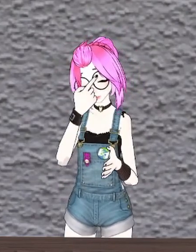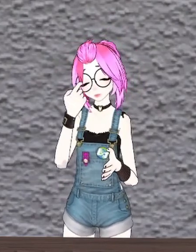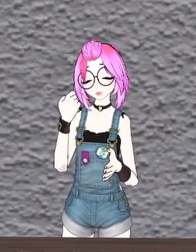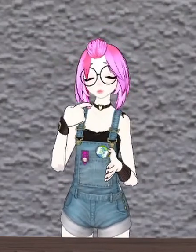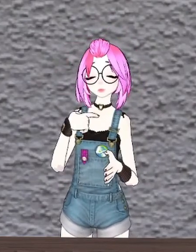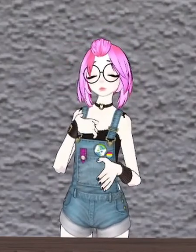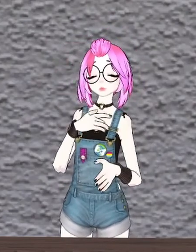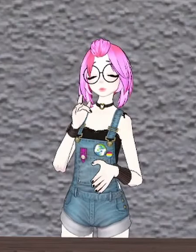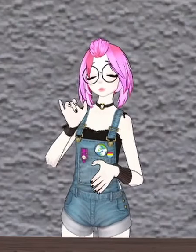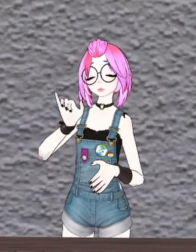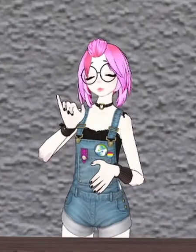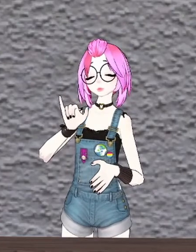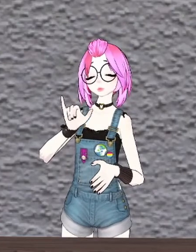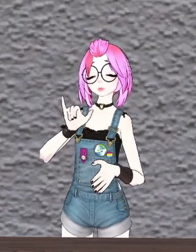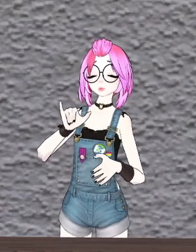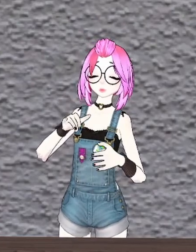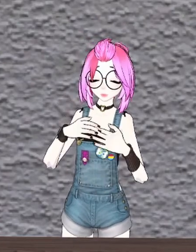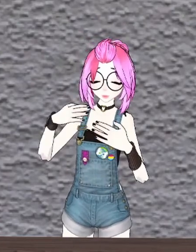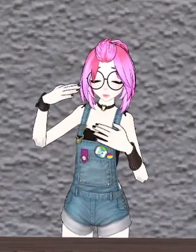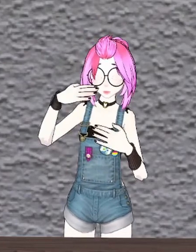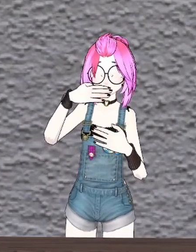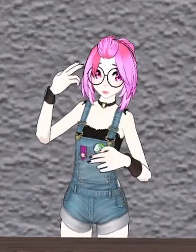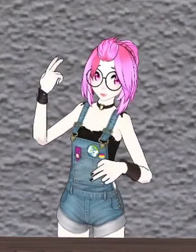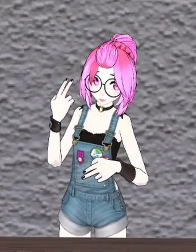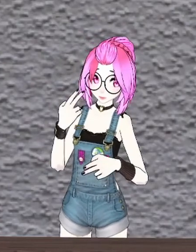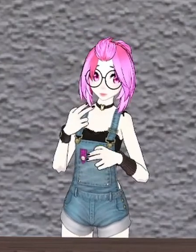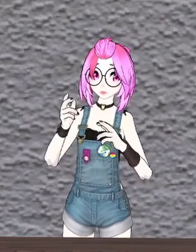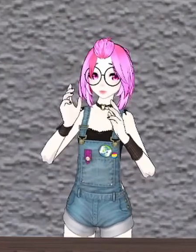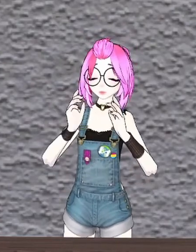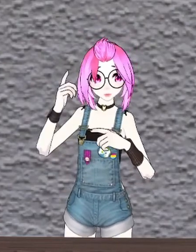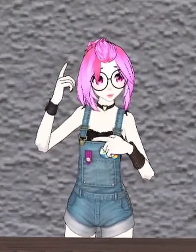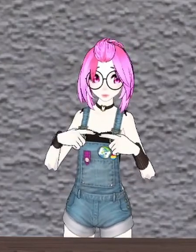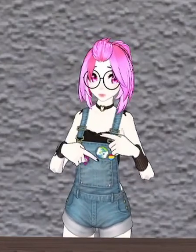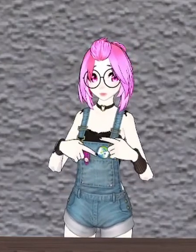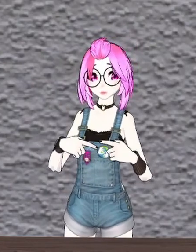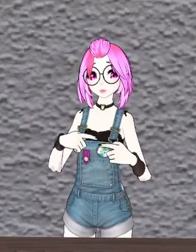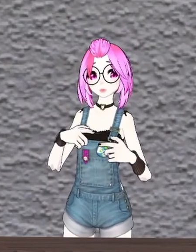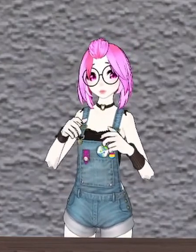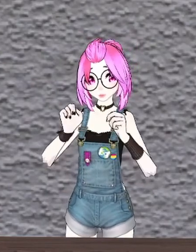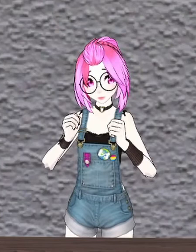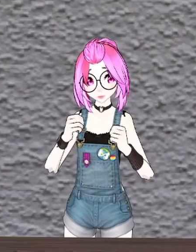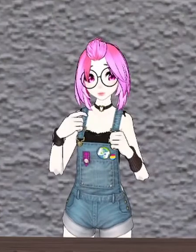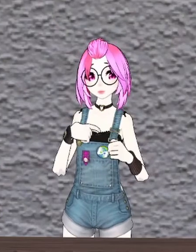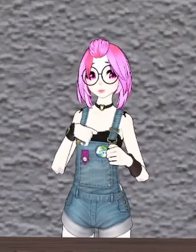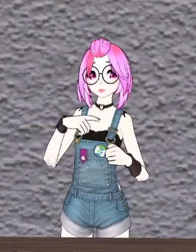it's too hard to communicate. And so like I was gonna ask, I guess my question